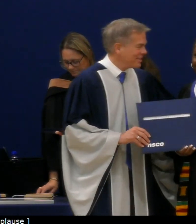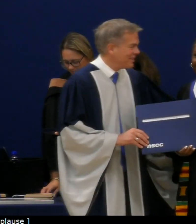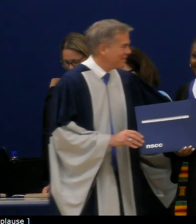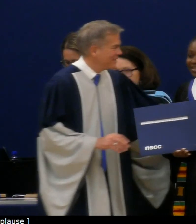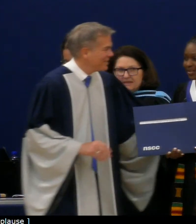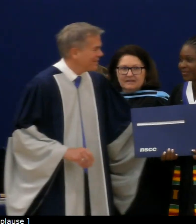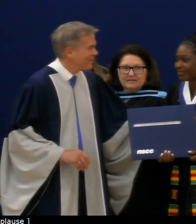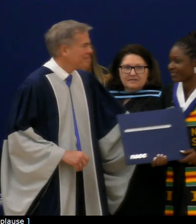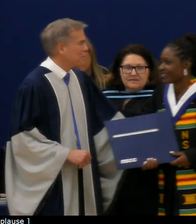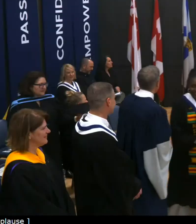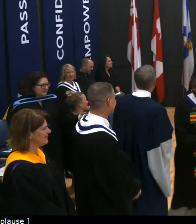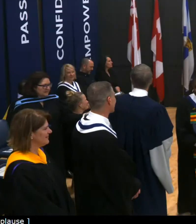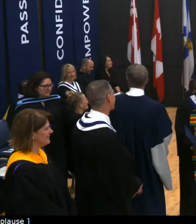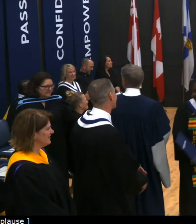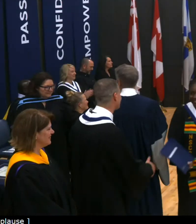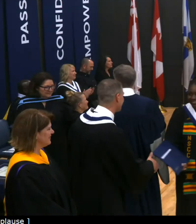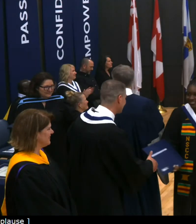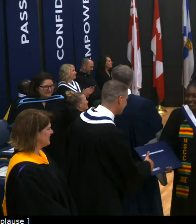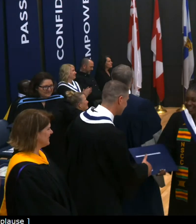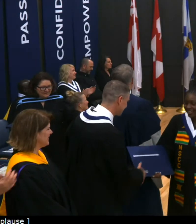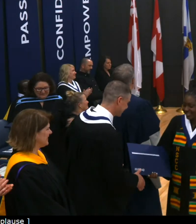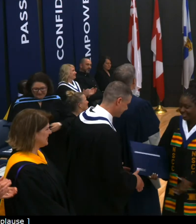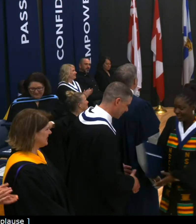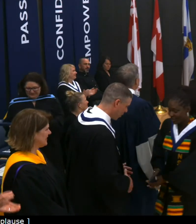Emma Eshen.